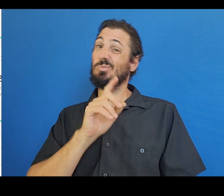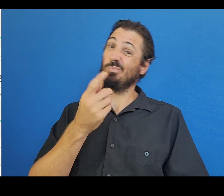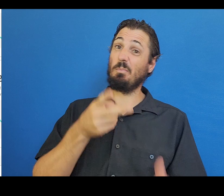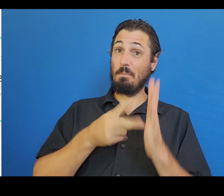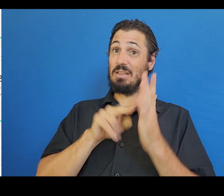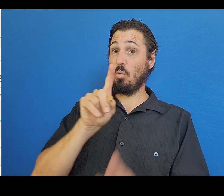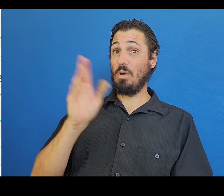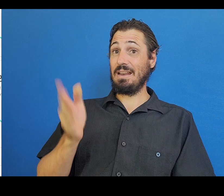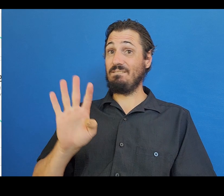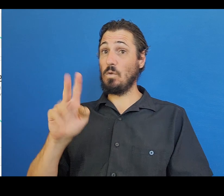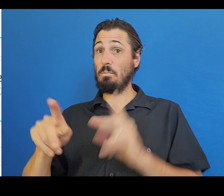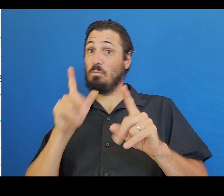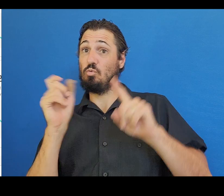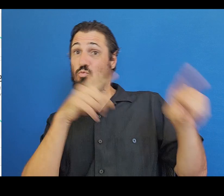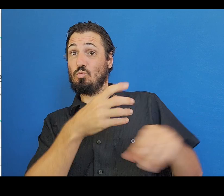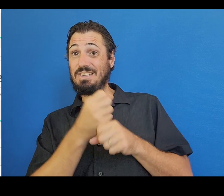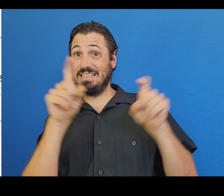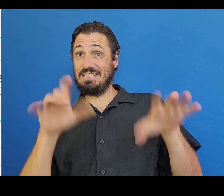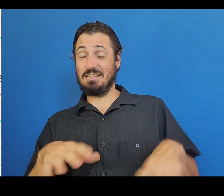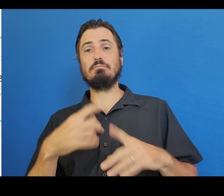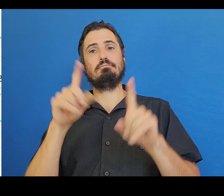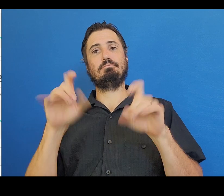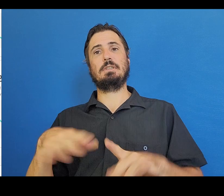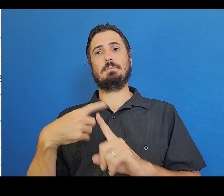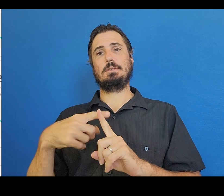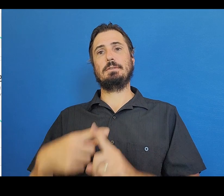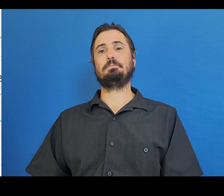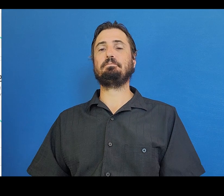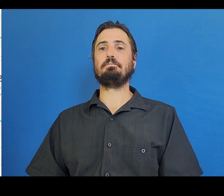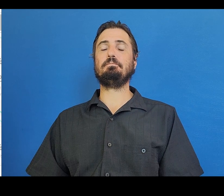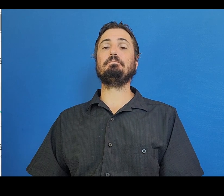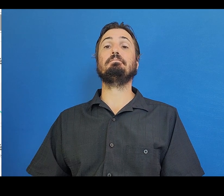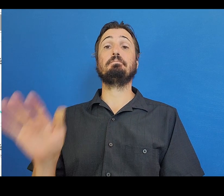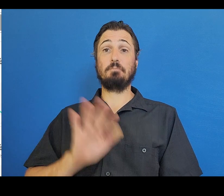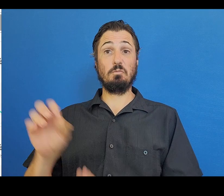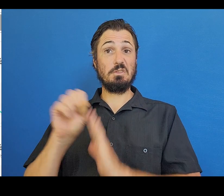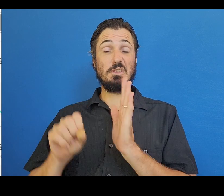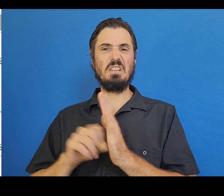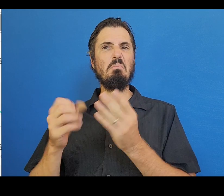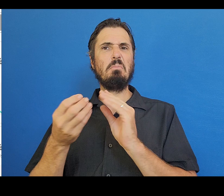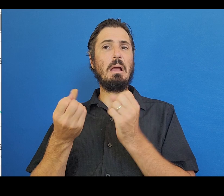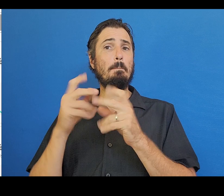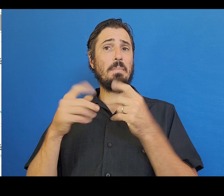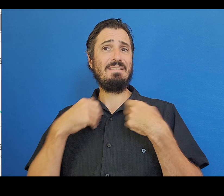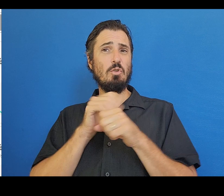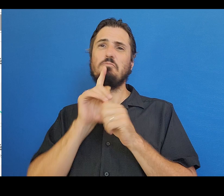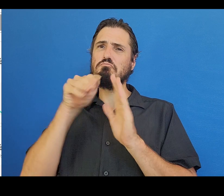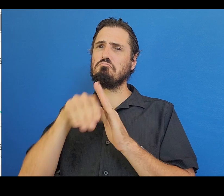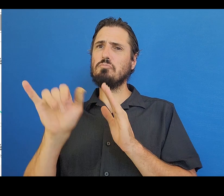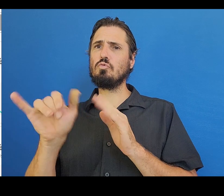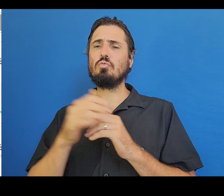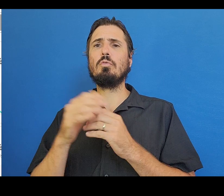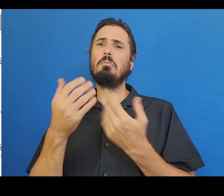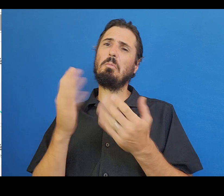1 out of every 4 people who came in to get tested on Kauai last week tested positive. Statewide, the count went down slightly as well,